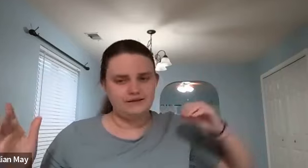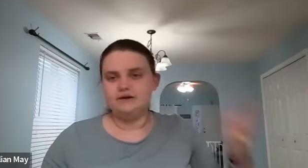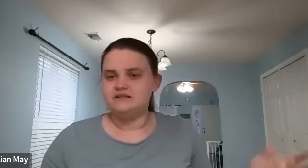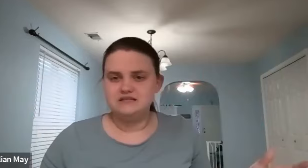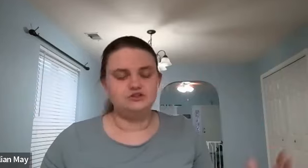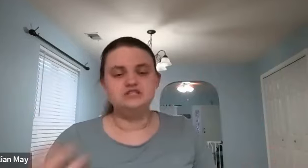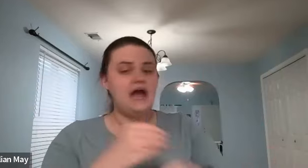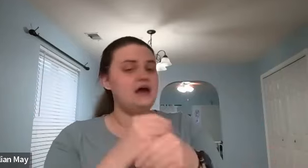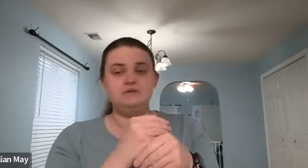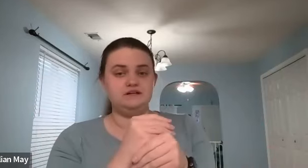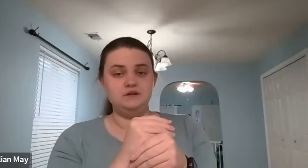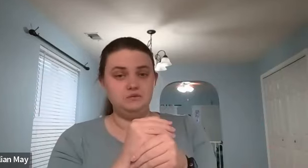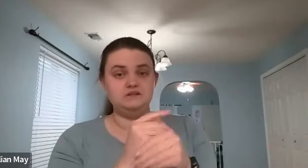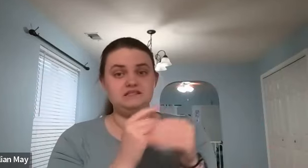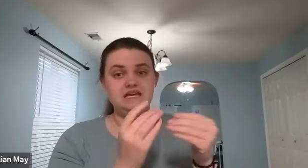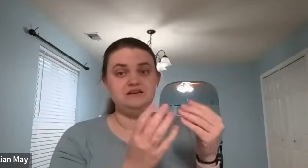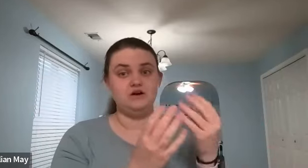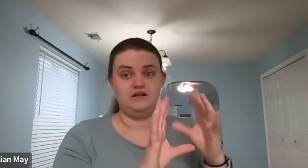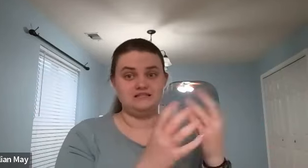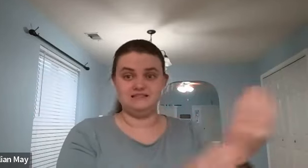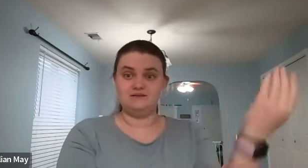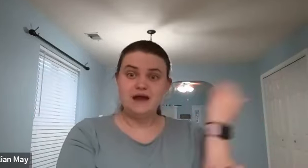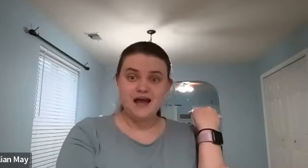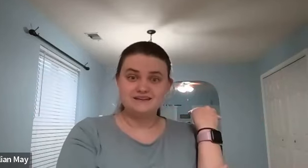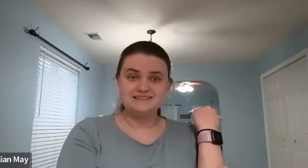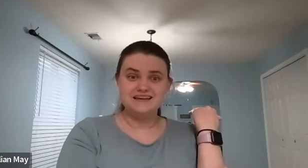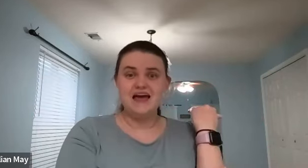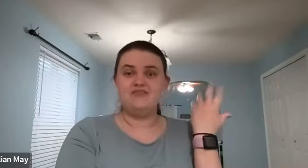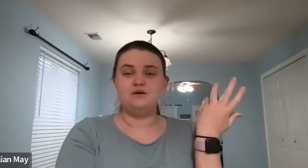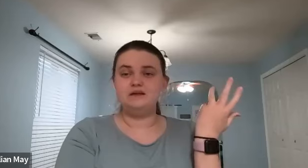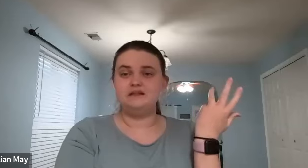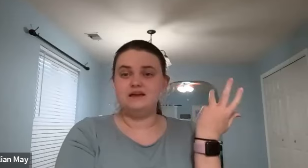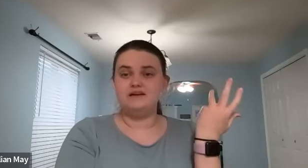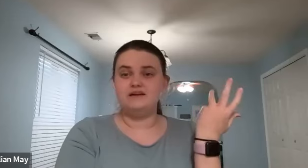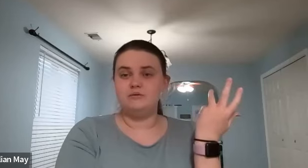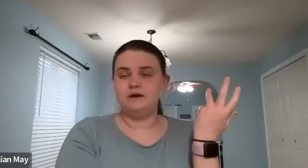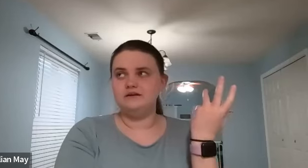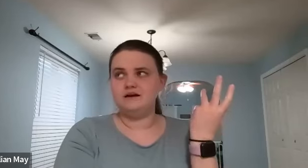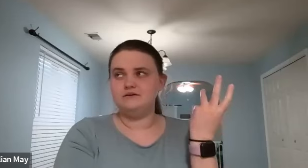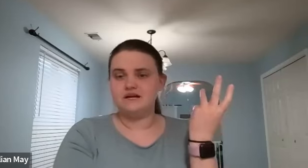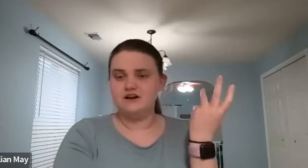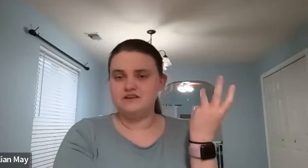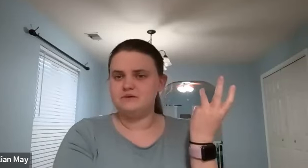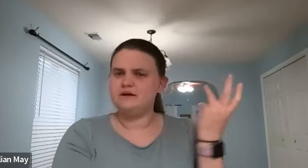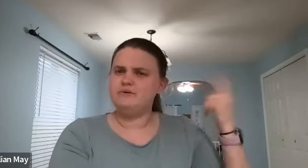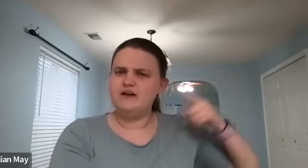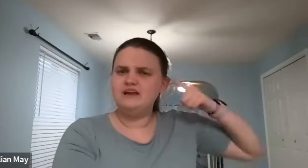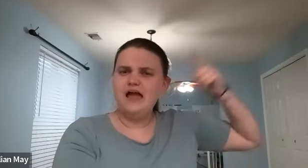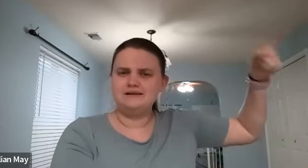like I said, I'll just add randomly words in our classes in the past. And then I'll be like, oh, wait, I don't think I taught that. But I'm like, but I think I